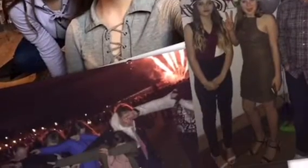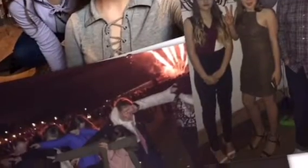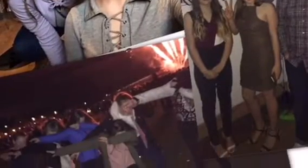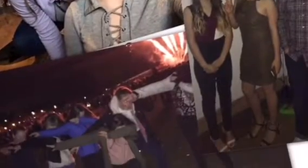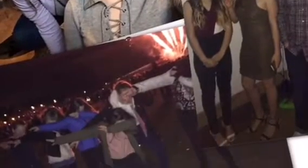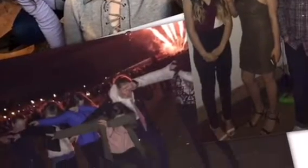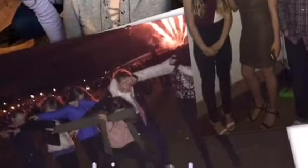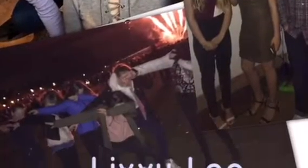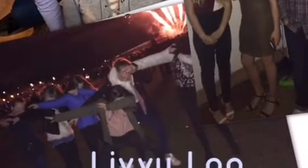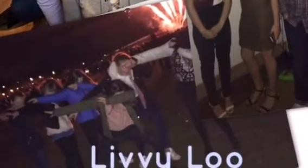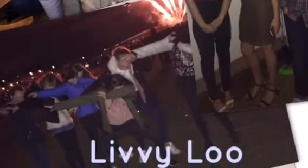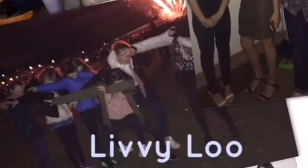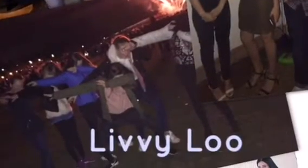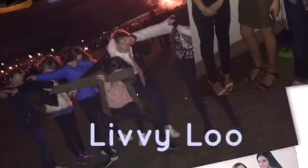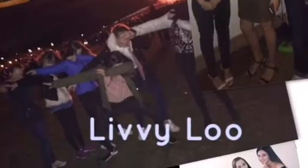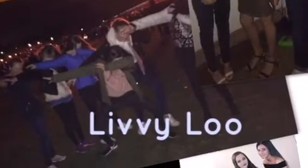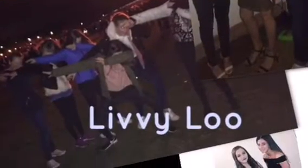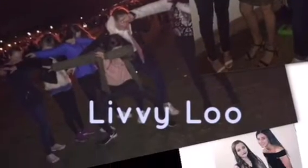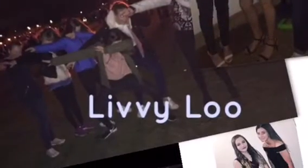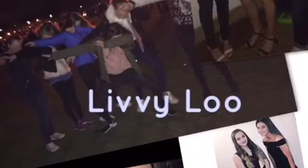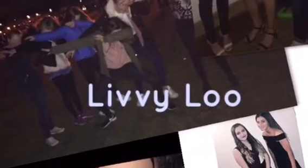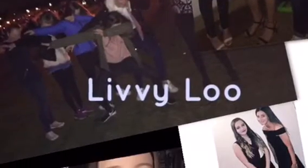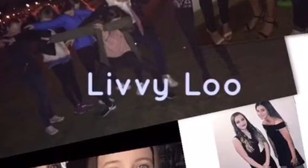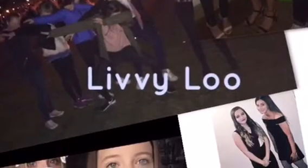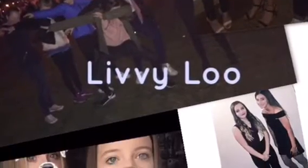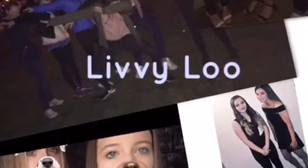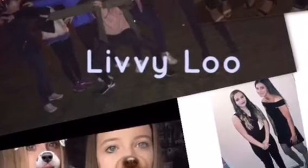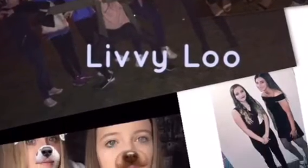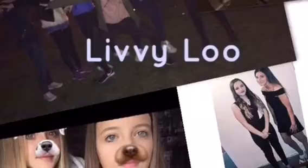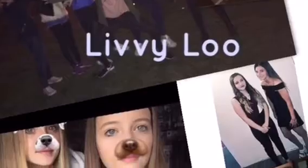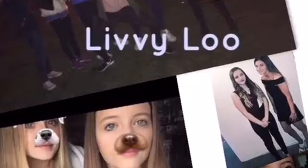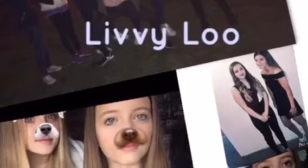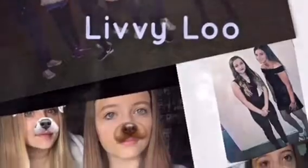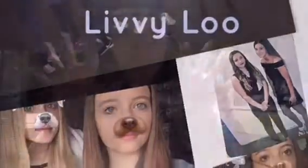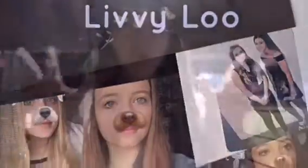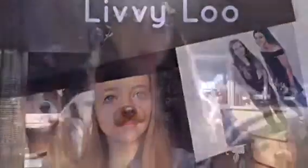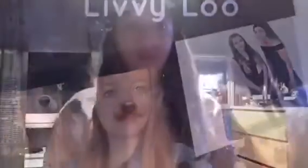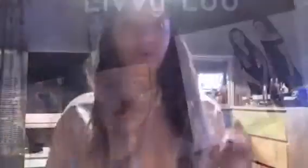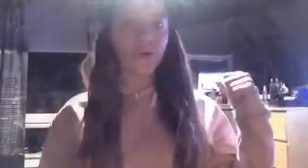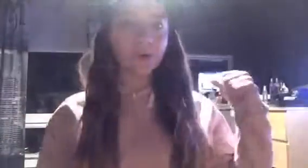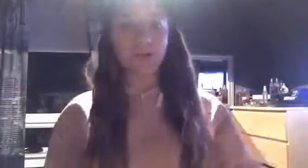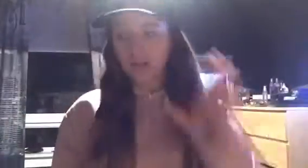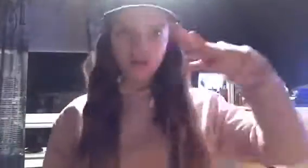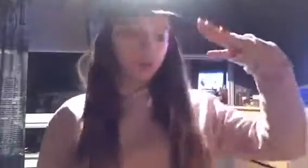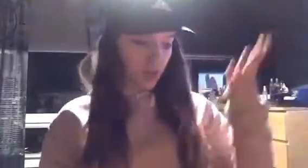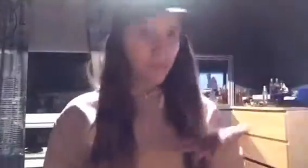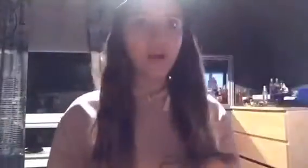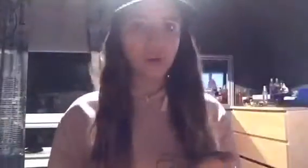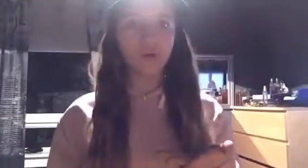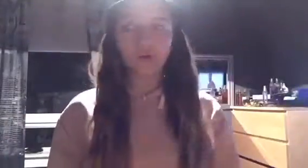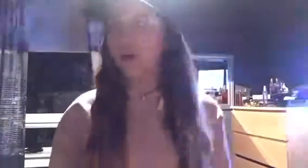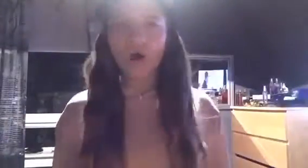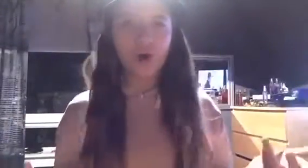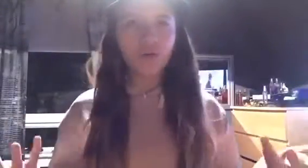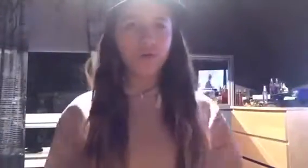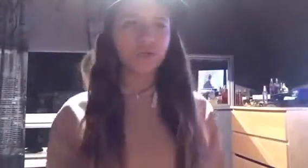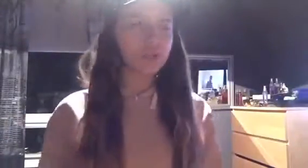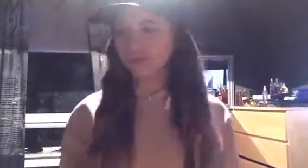I know it breaks your heart. Moved to the city in a broke down car. Woke up in the morning and looked at my phone. All over Facebook,